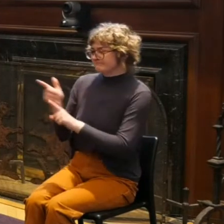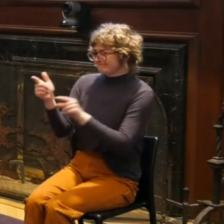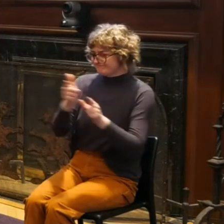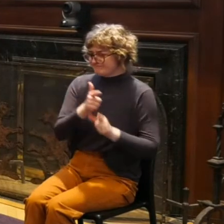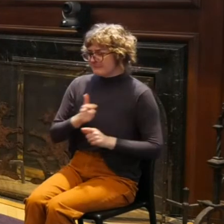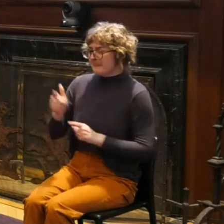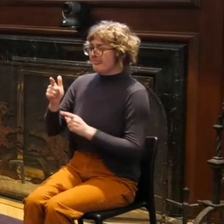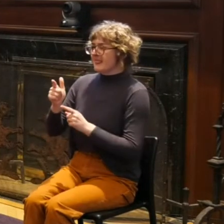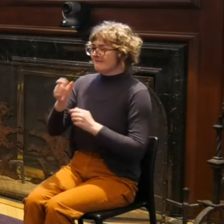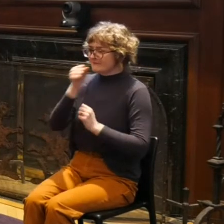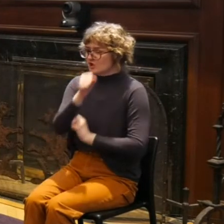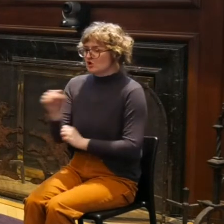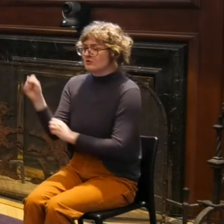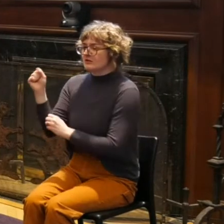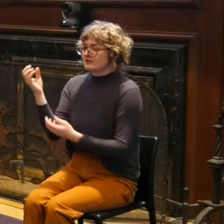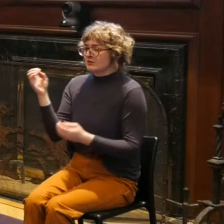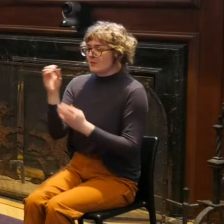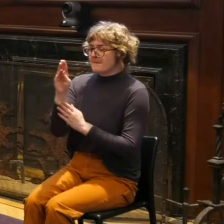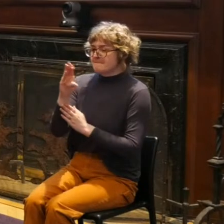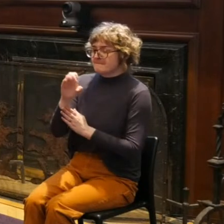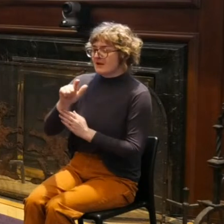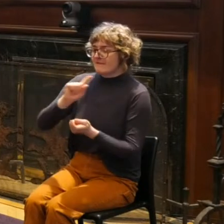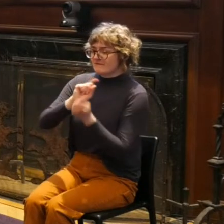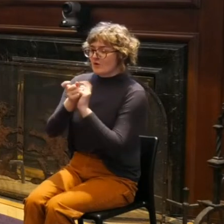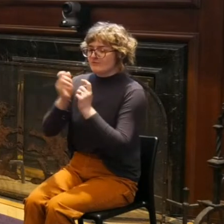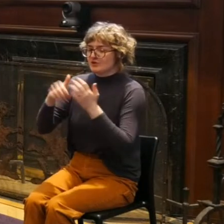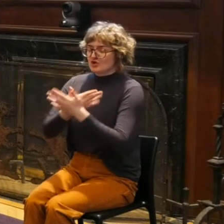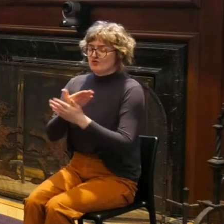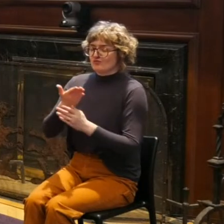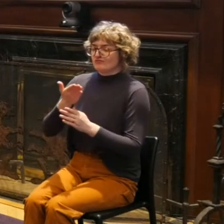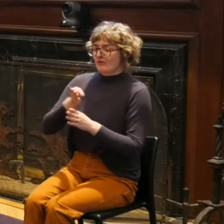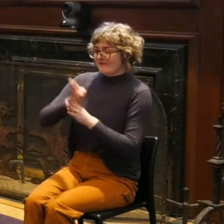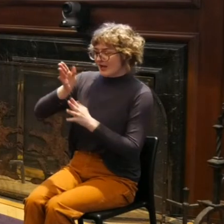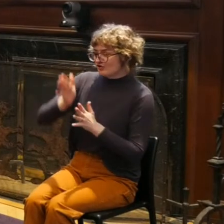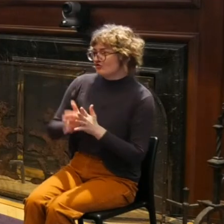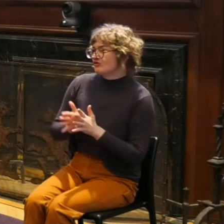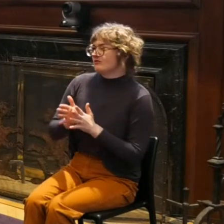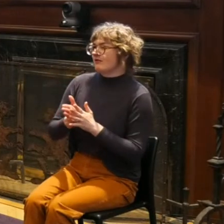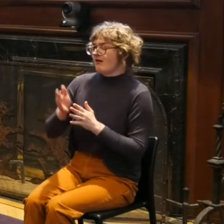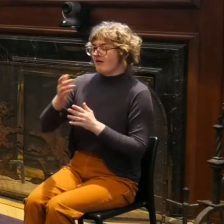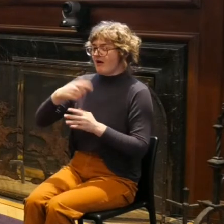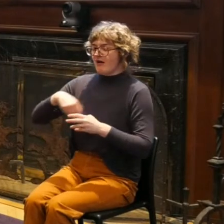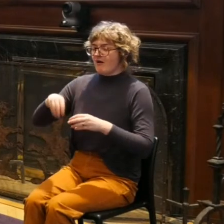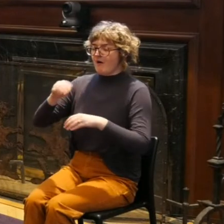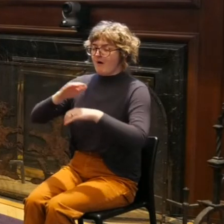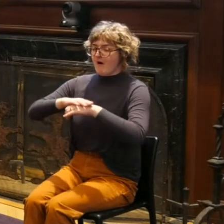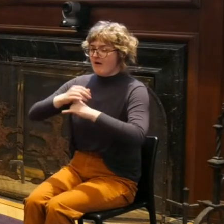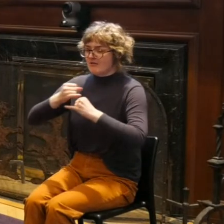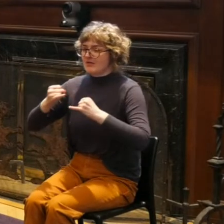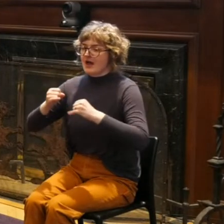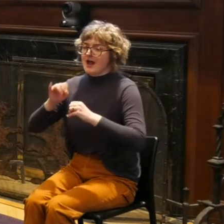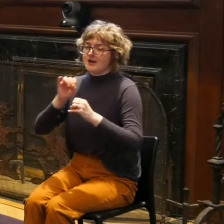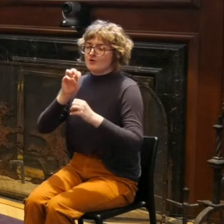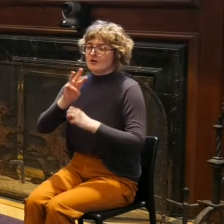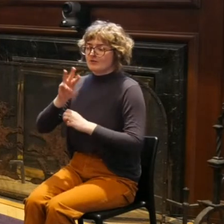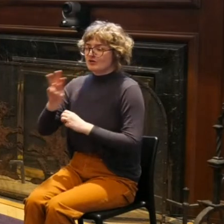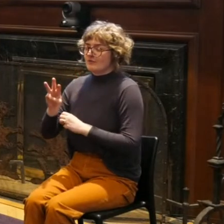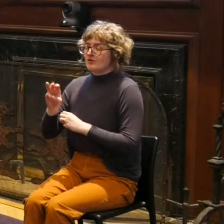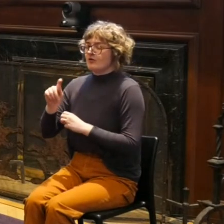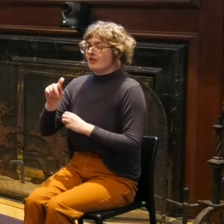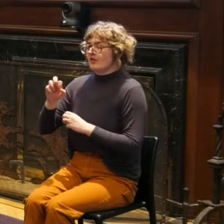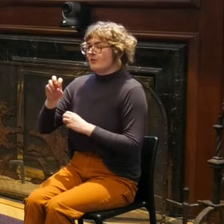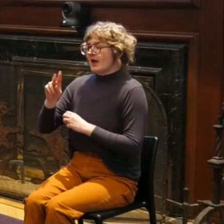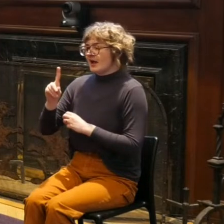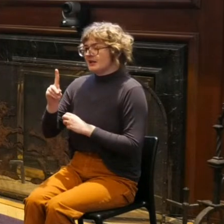unionized till a bill forms a new breed. Every defunct online thread is probable cause or a lead.